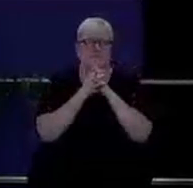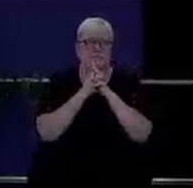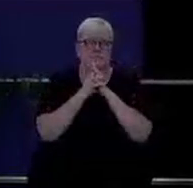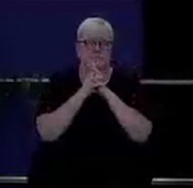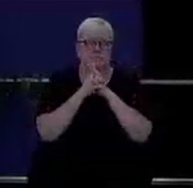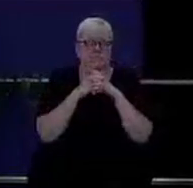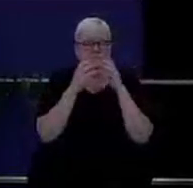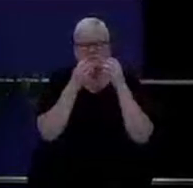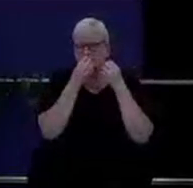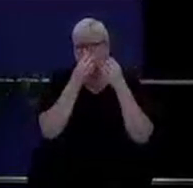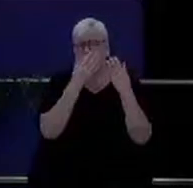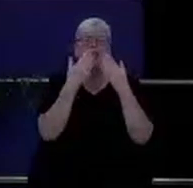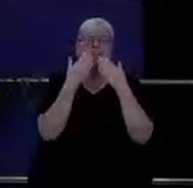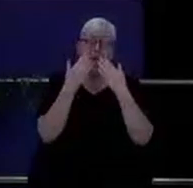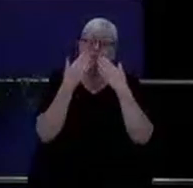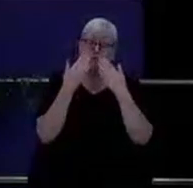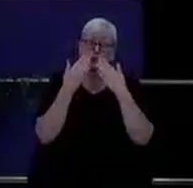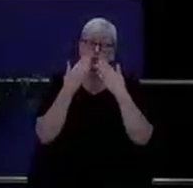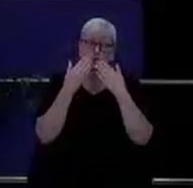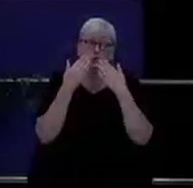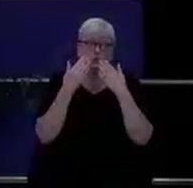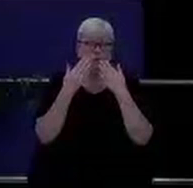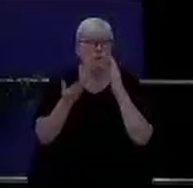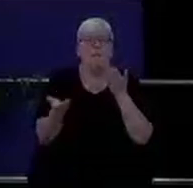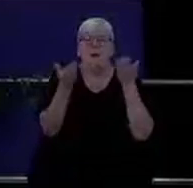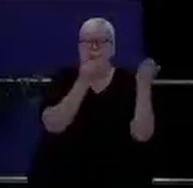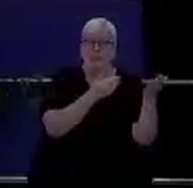That was beautiful, thank you. And we'll pass right over to Esther.